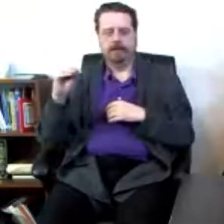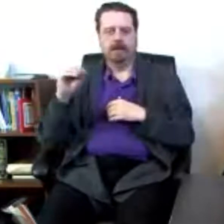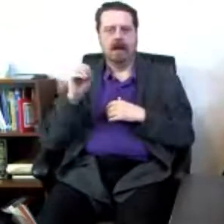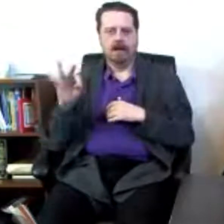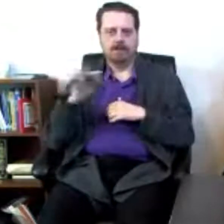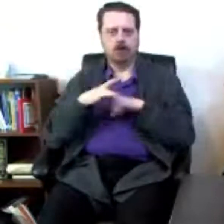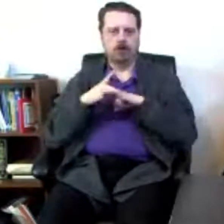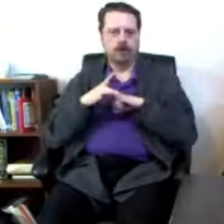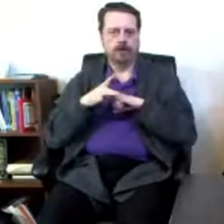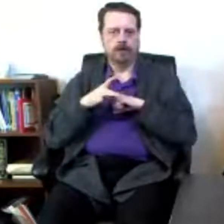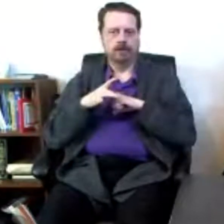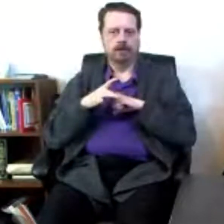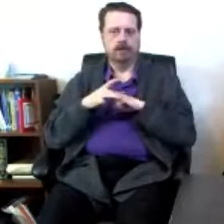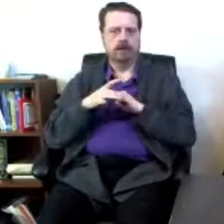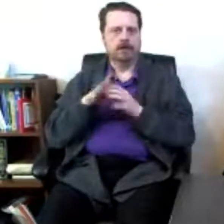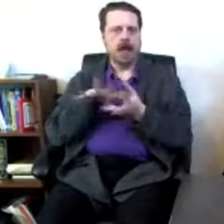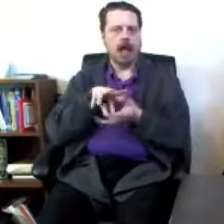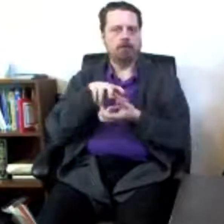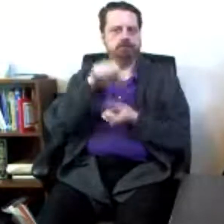Where is the rest? Dissipated.